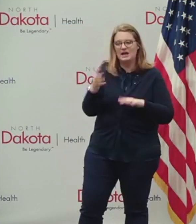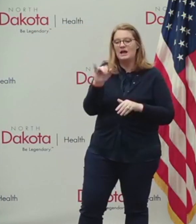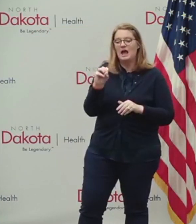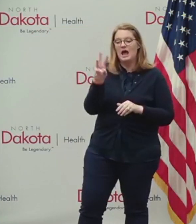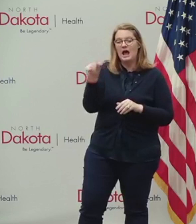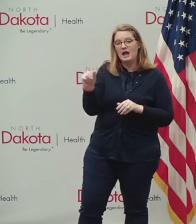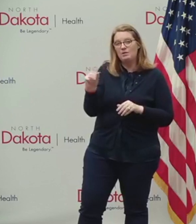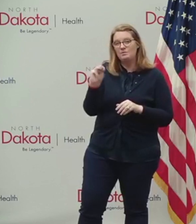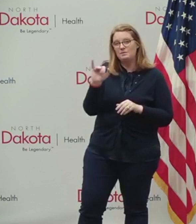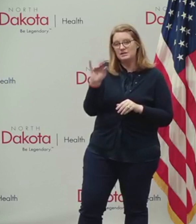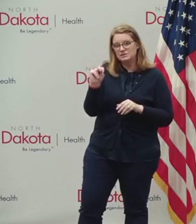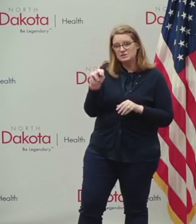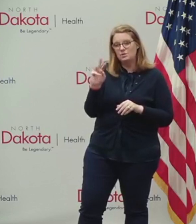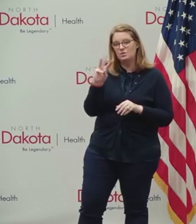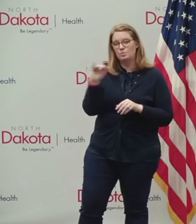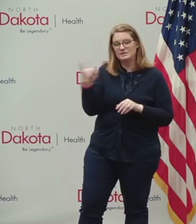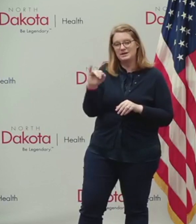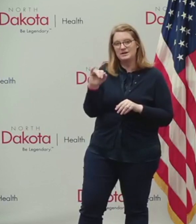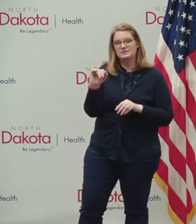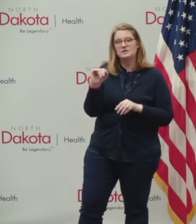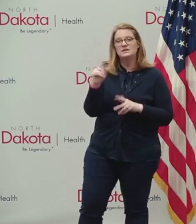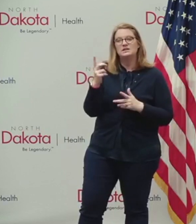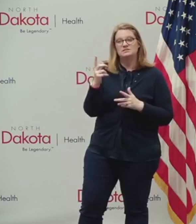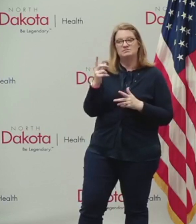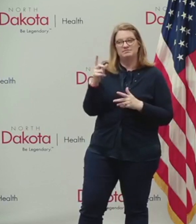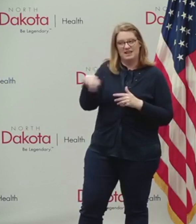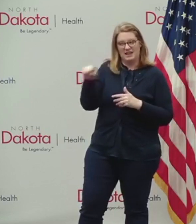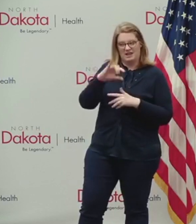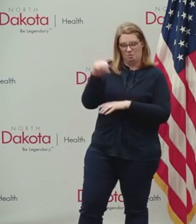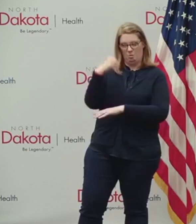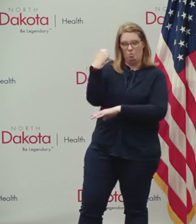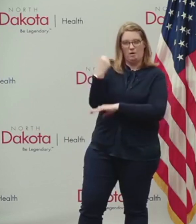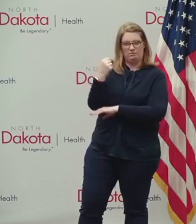and Kansas, Wisconsin, to mention a few, and even